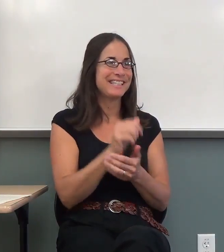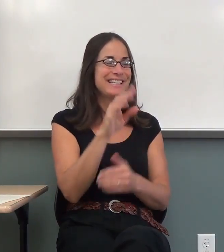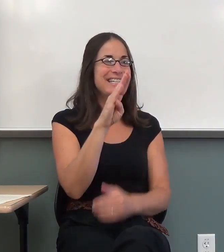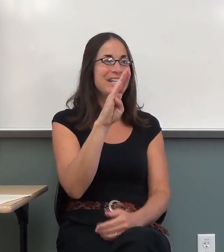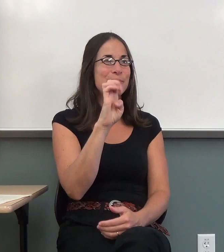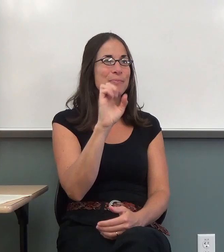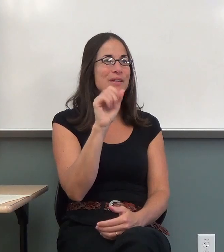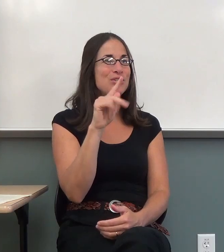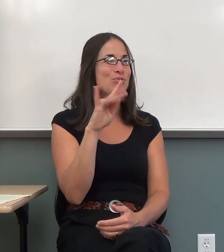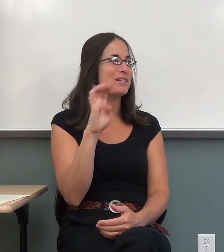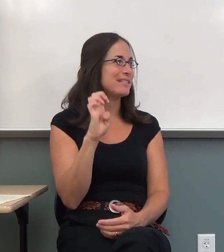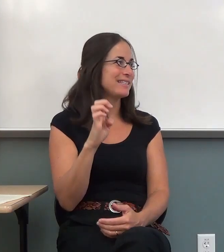Sorry. After